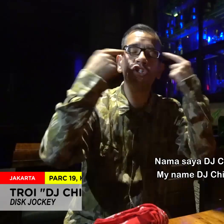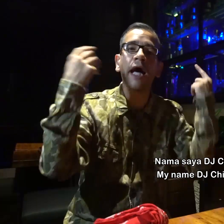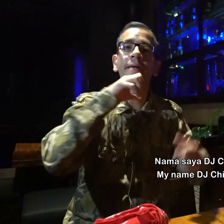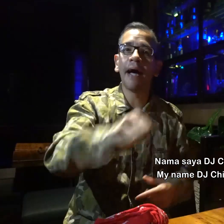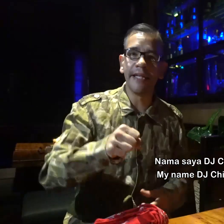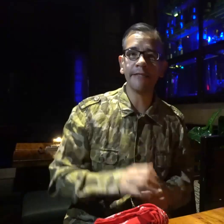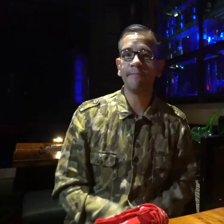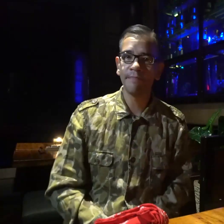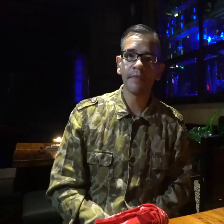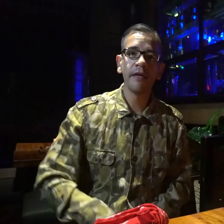sign on that.